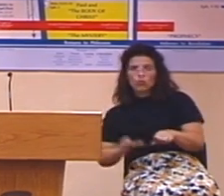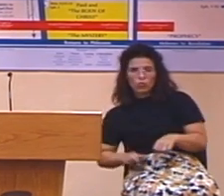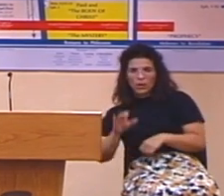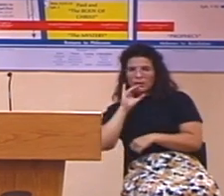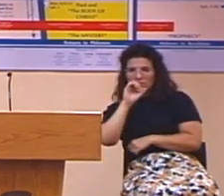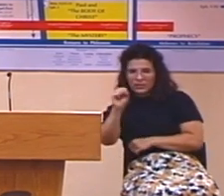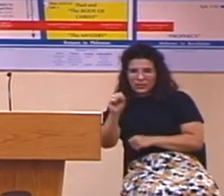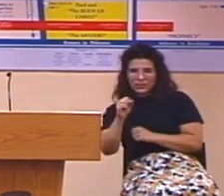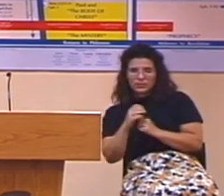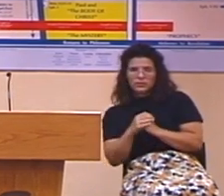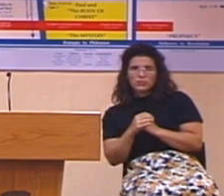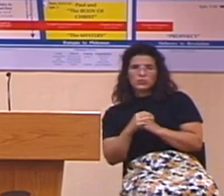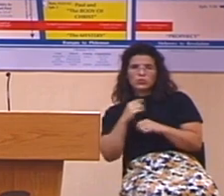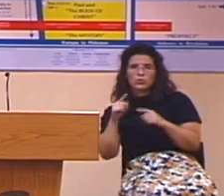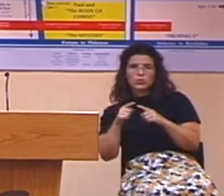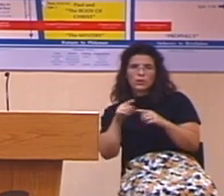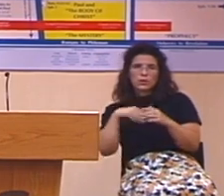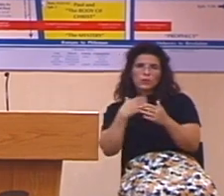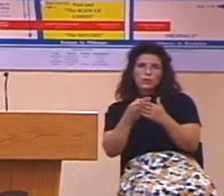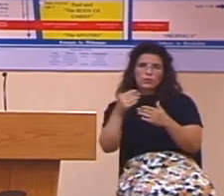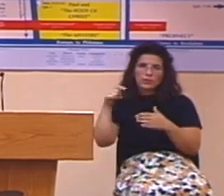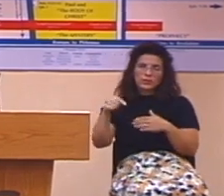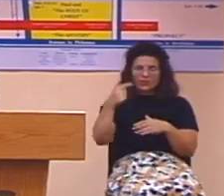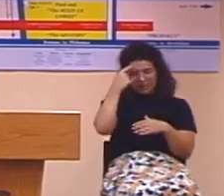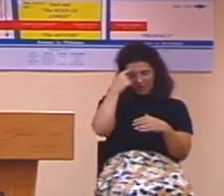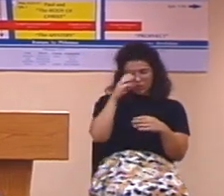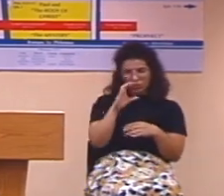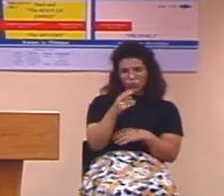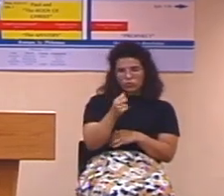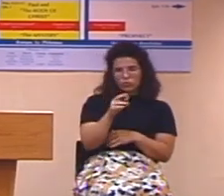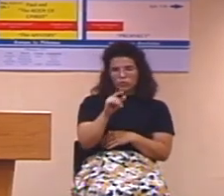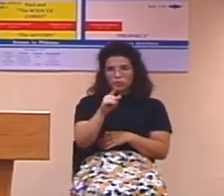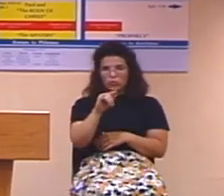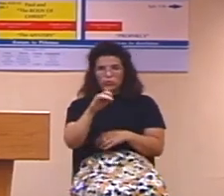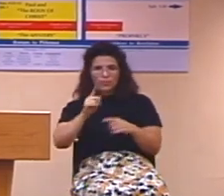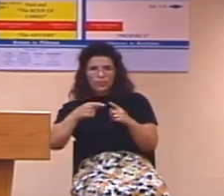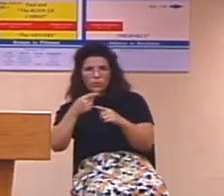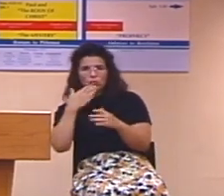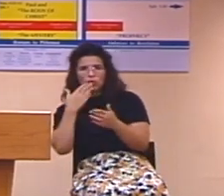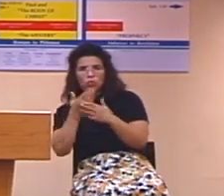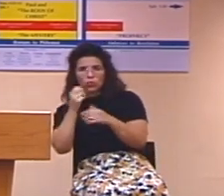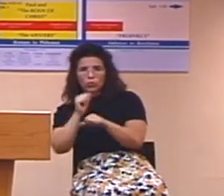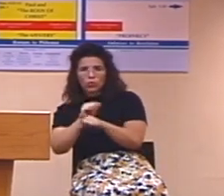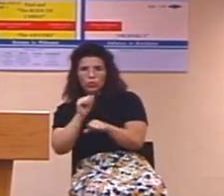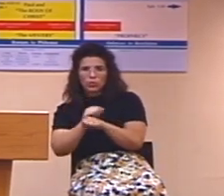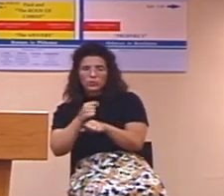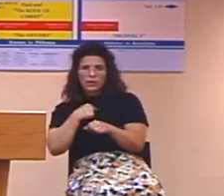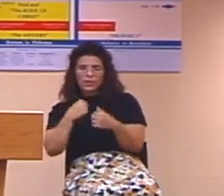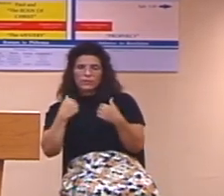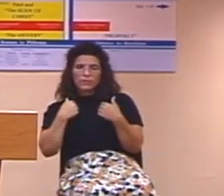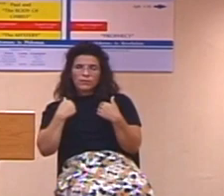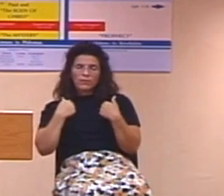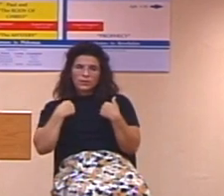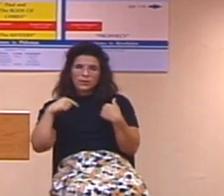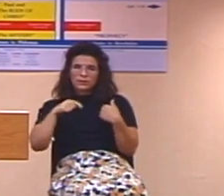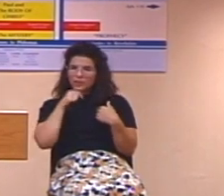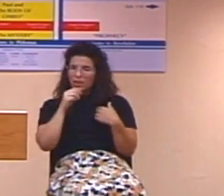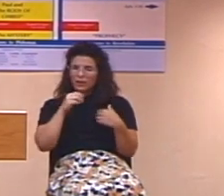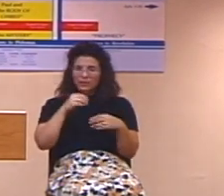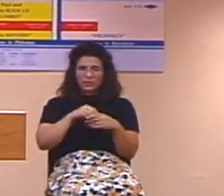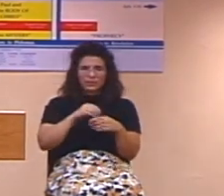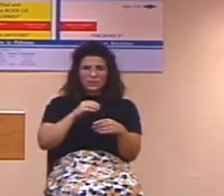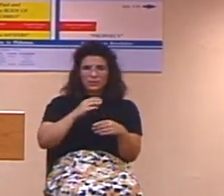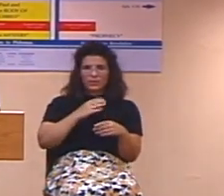is. So when I come to this, that thing Charlie did today about the good works, that was great. I come to this not in my, I'm not talking